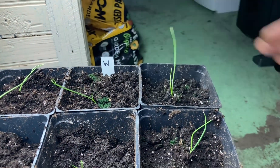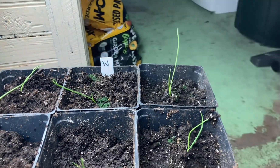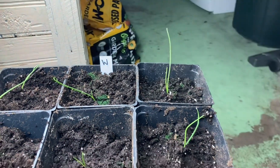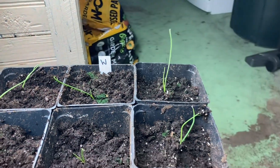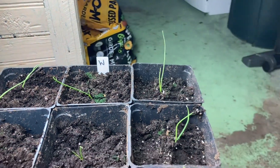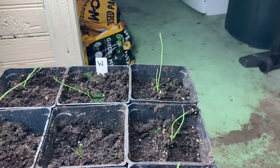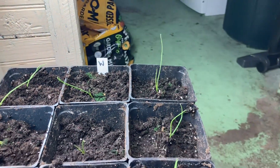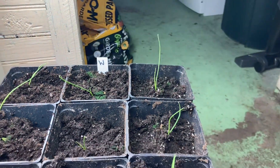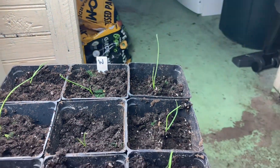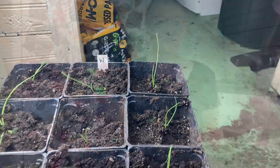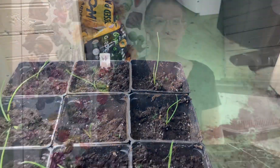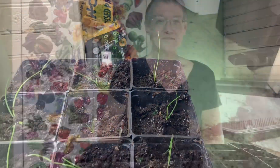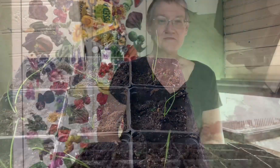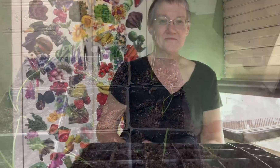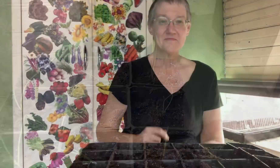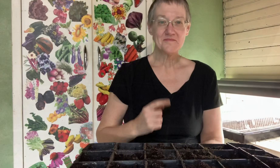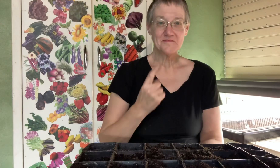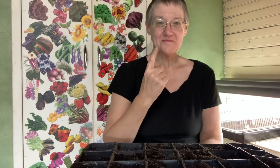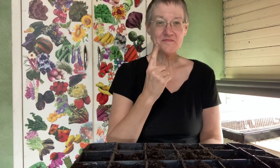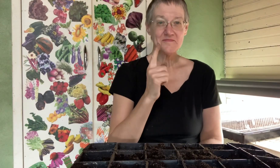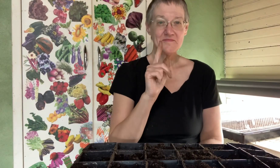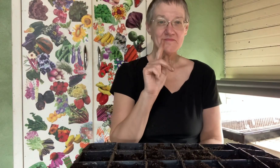harvest them and use that space for something else.